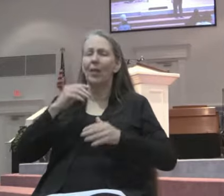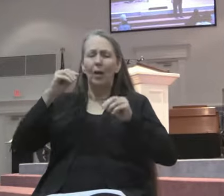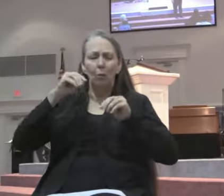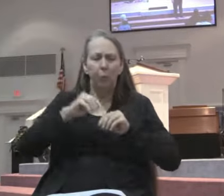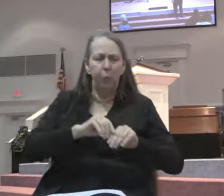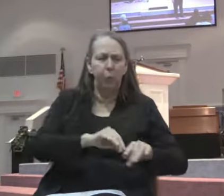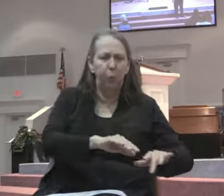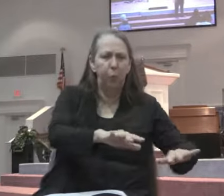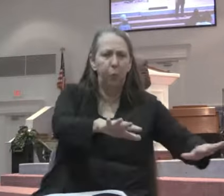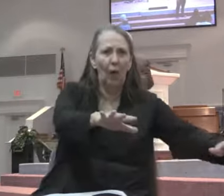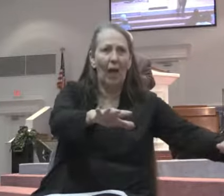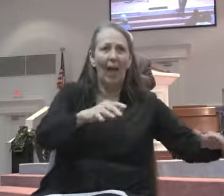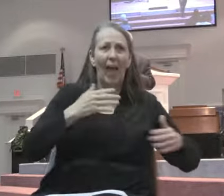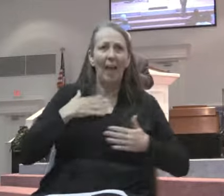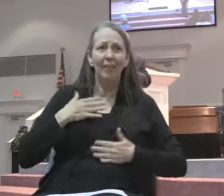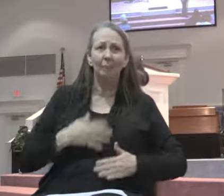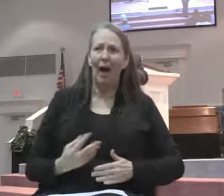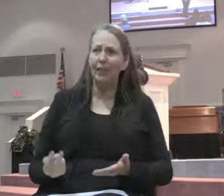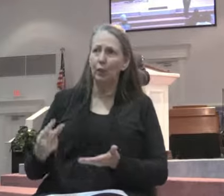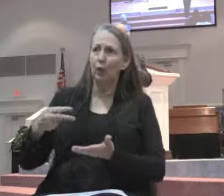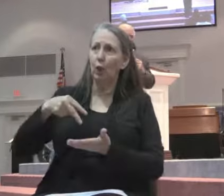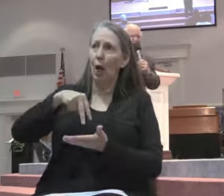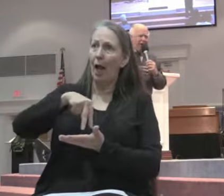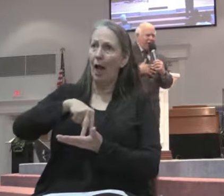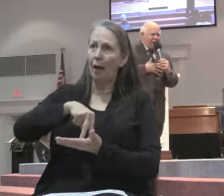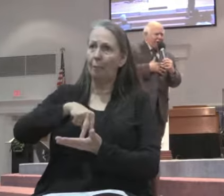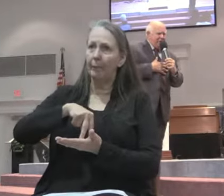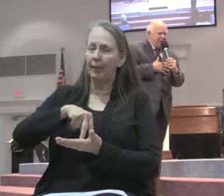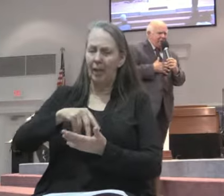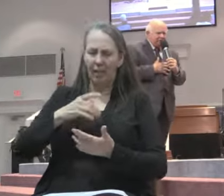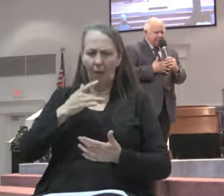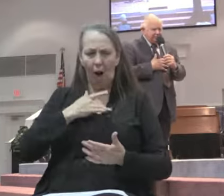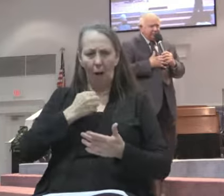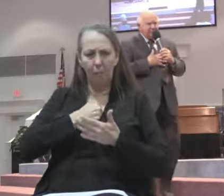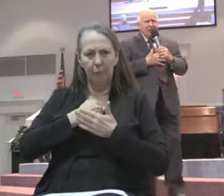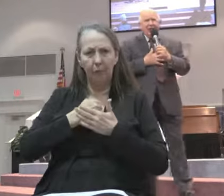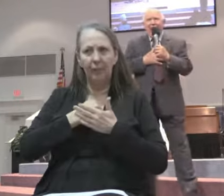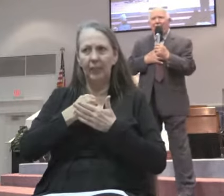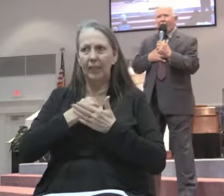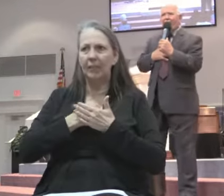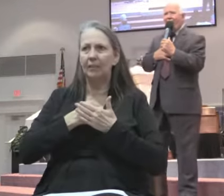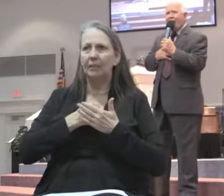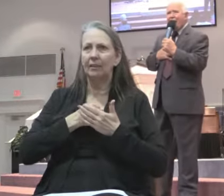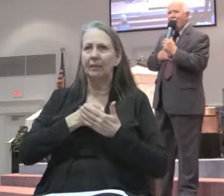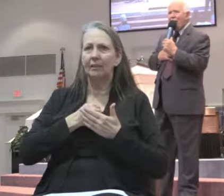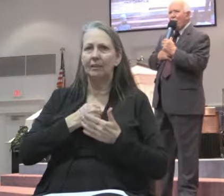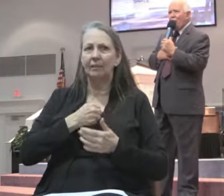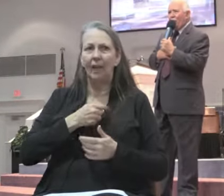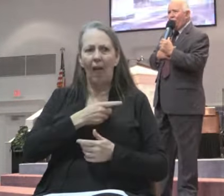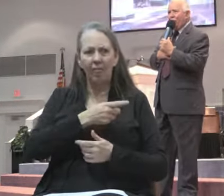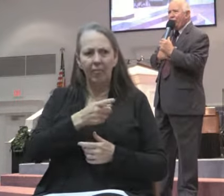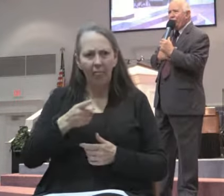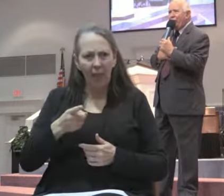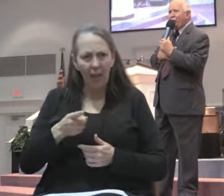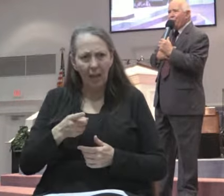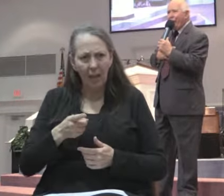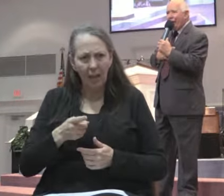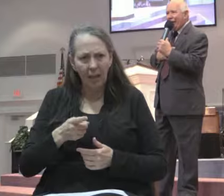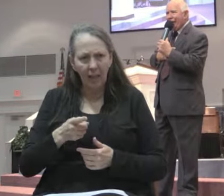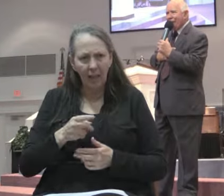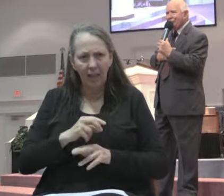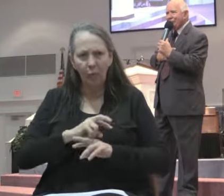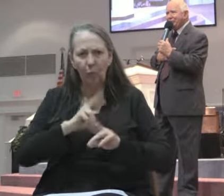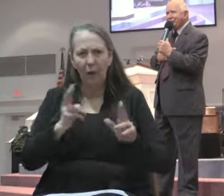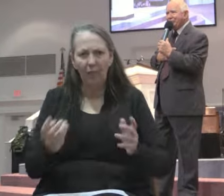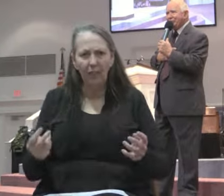up, breathing, living, heartbeat, and they were